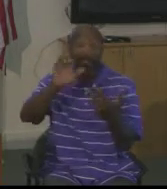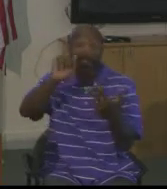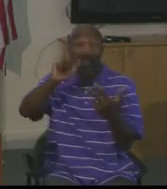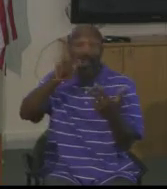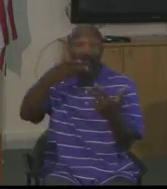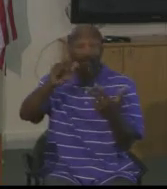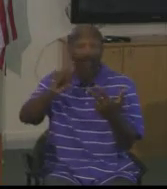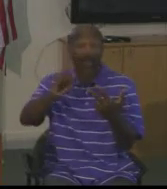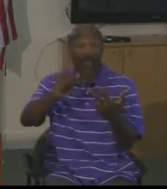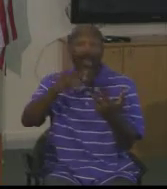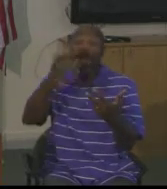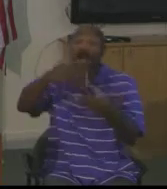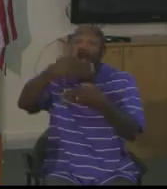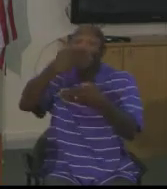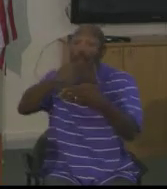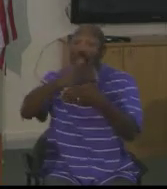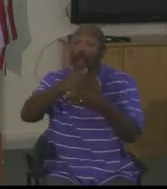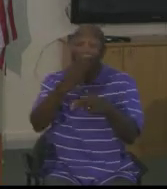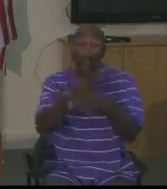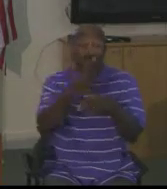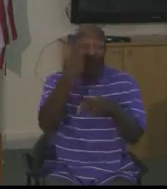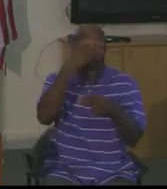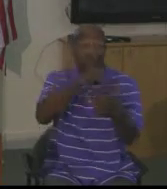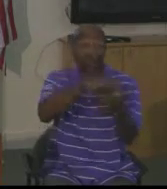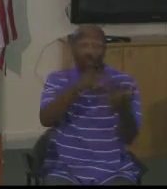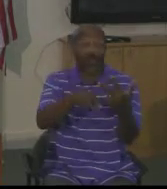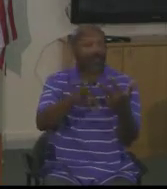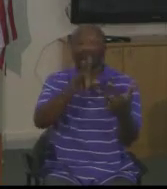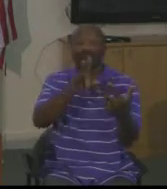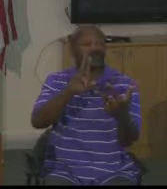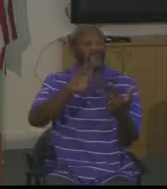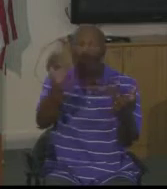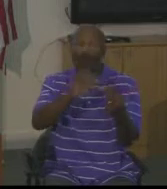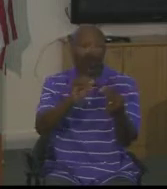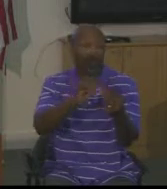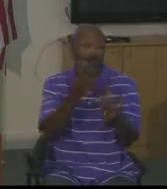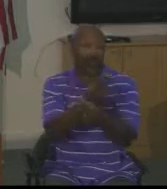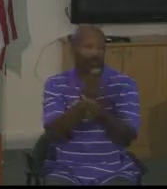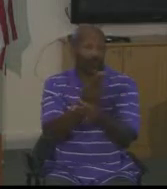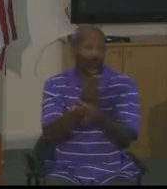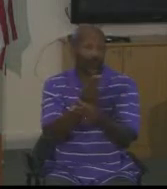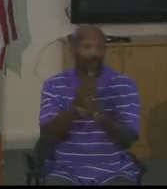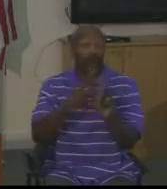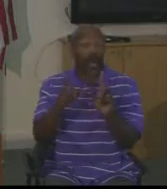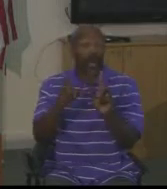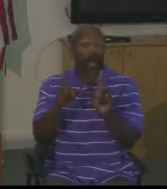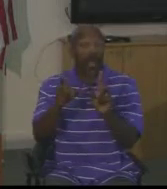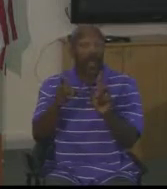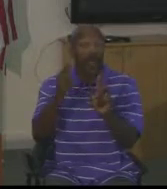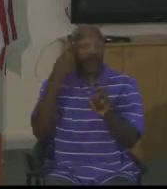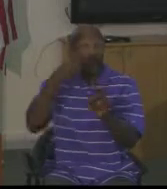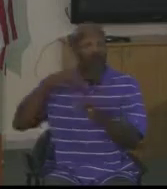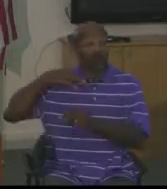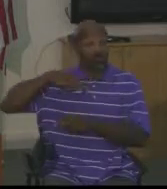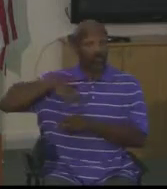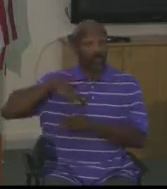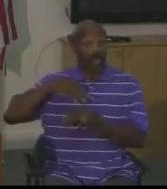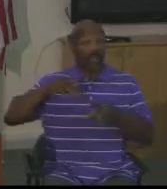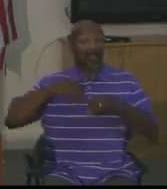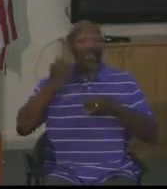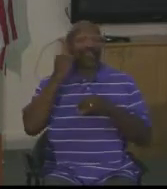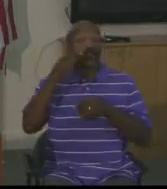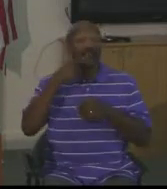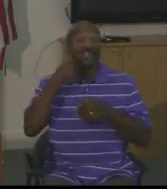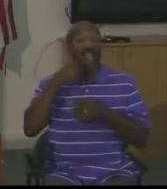Windows available for any of those platforms. I would accept for 50% credit if you